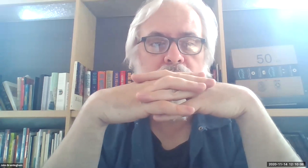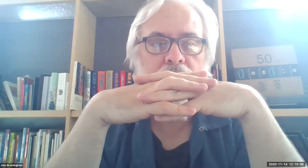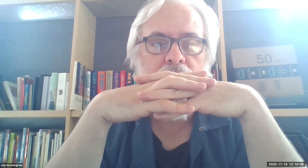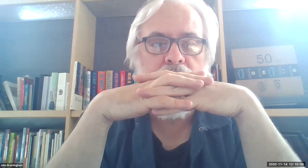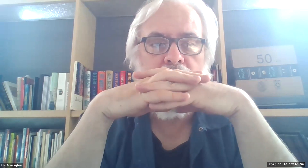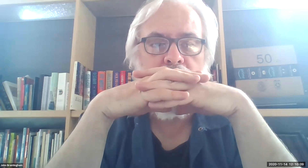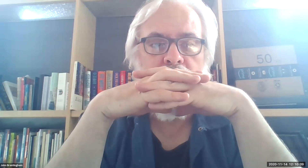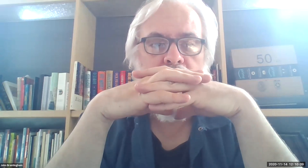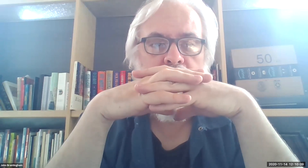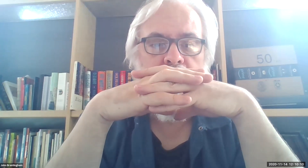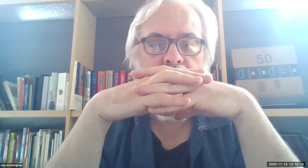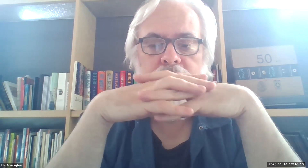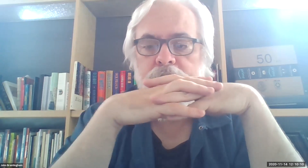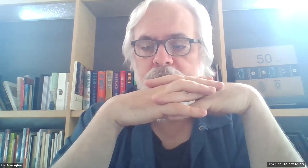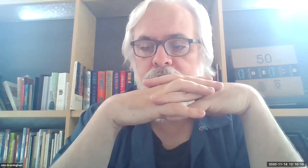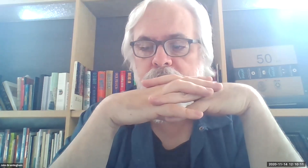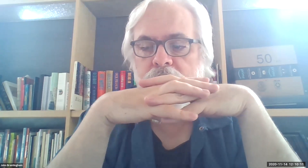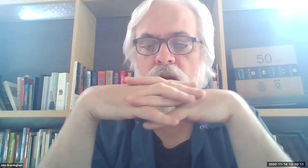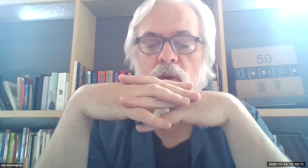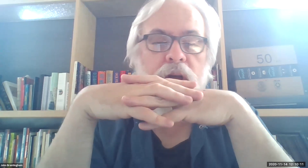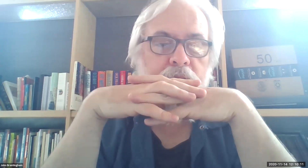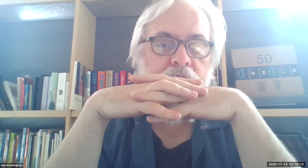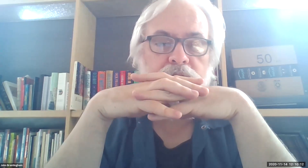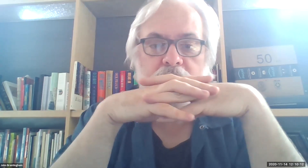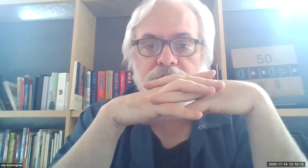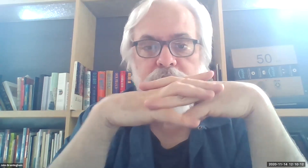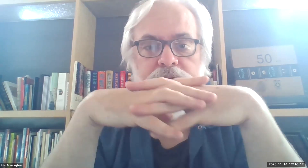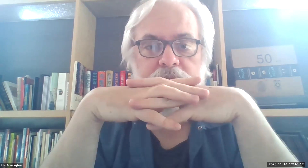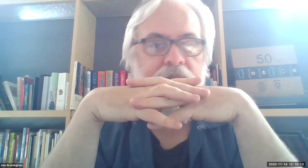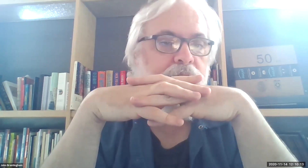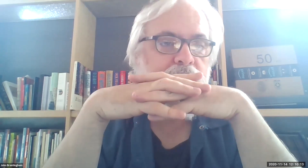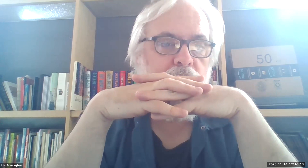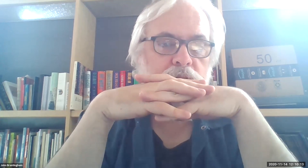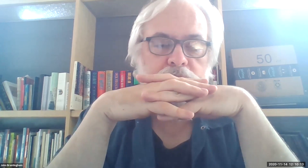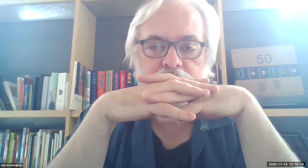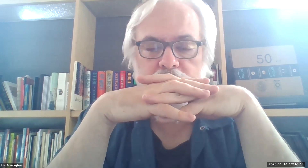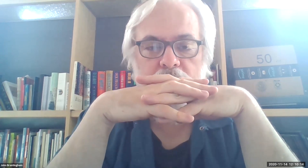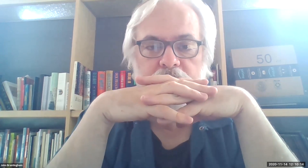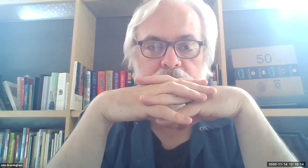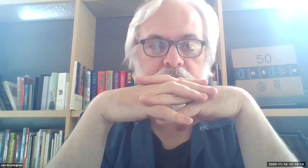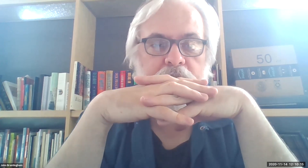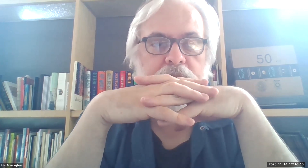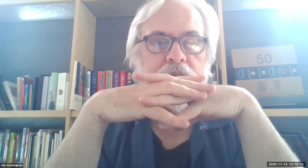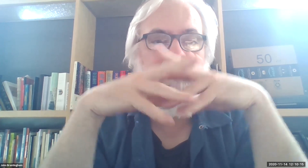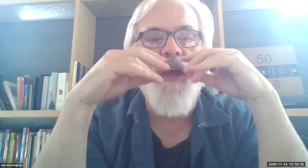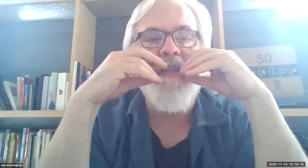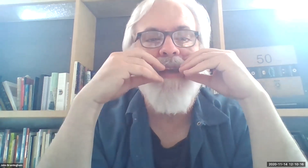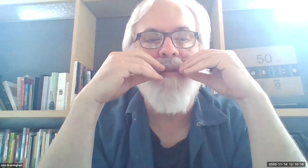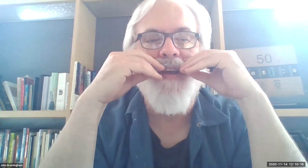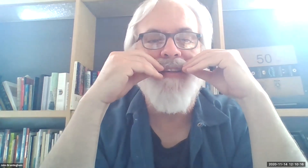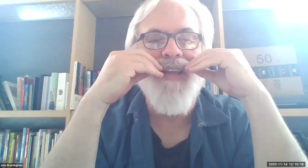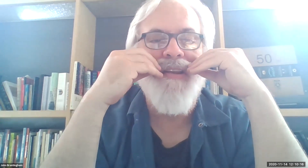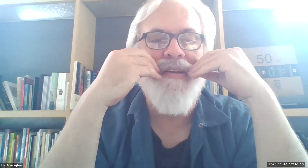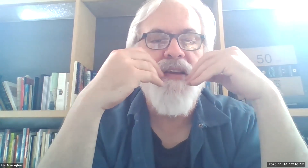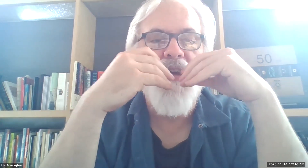check-in with the car if they need to check in with students that way. Well, as a graduate of Catholic school for 12 years, I have a lot to say,